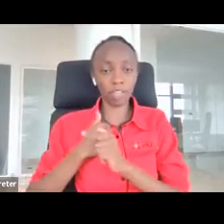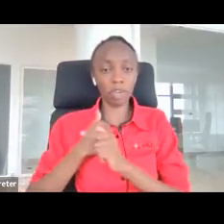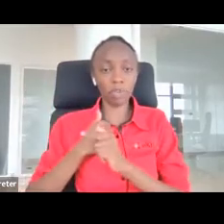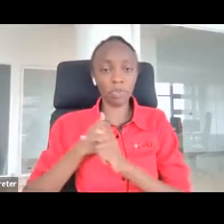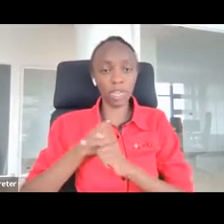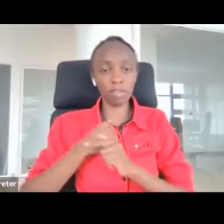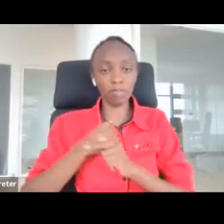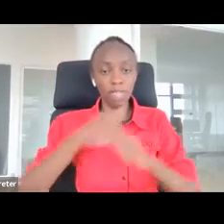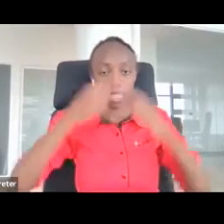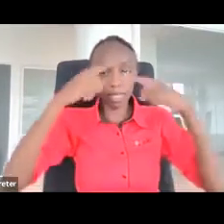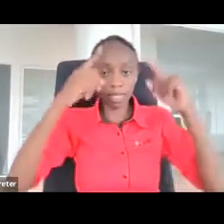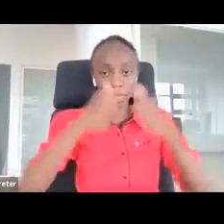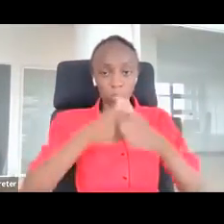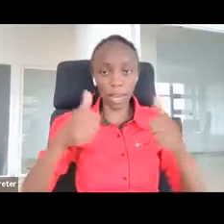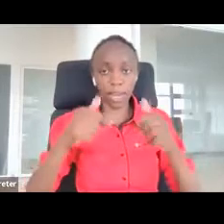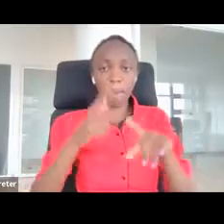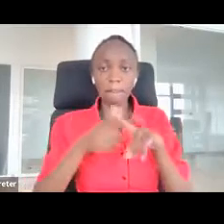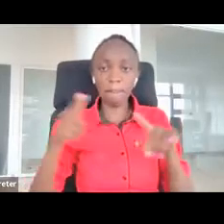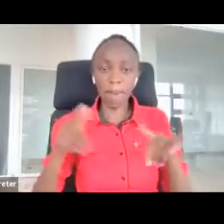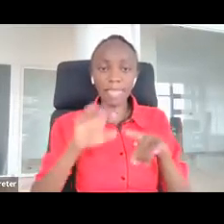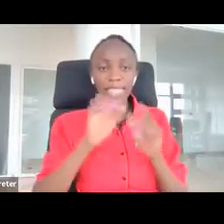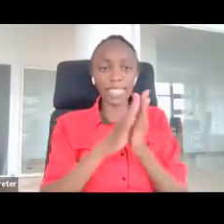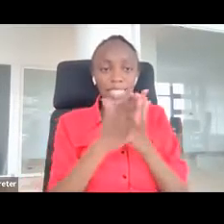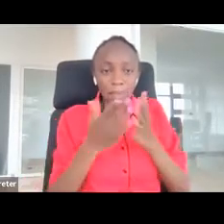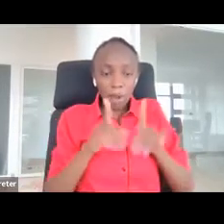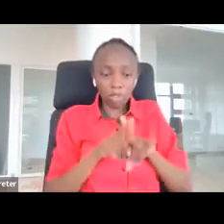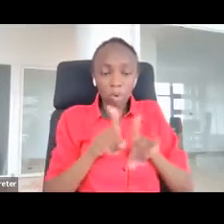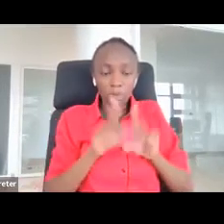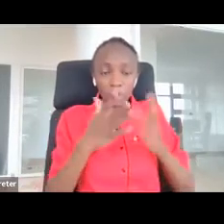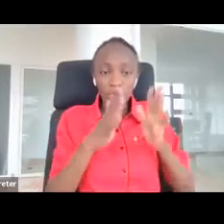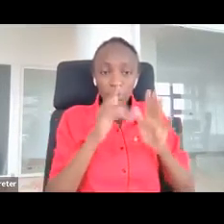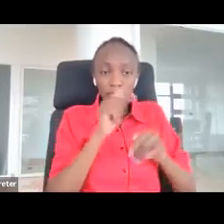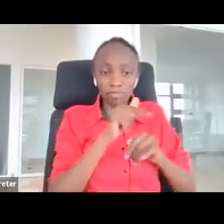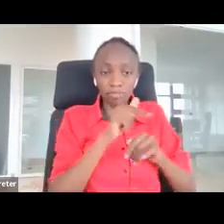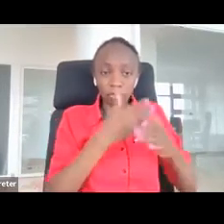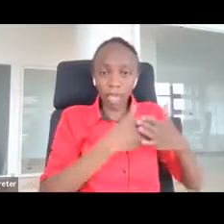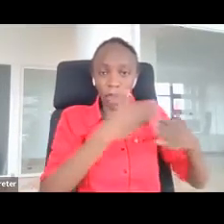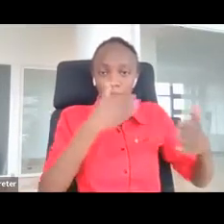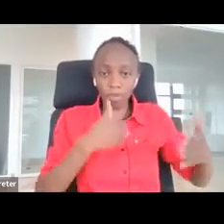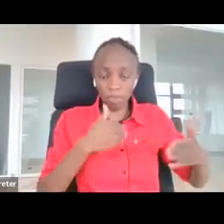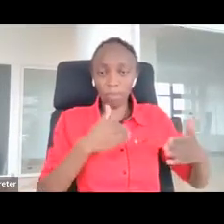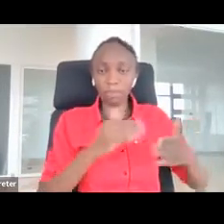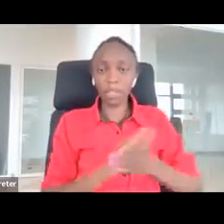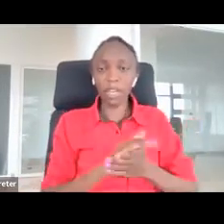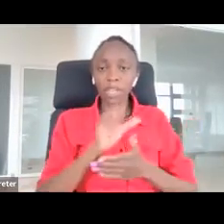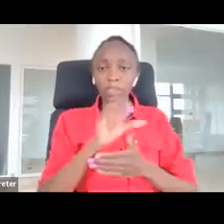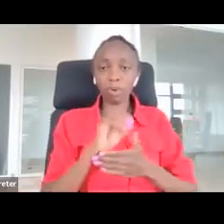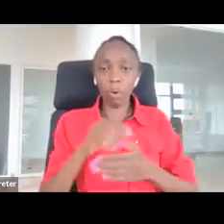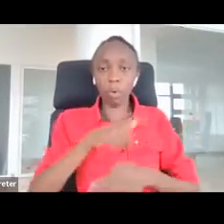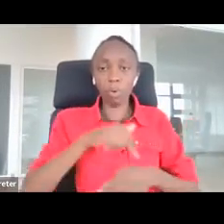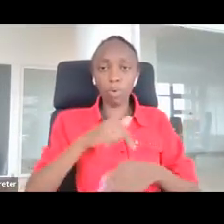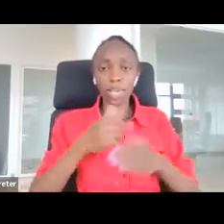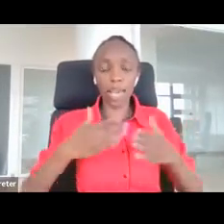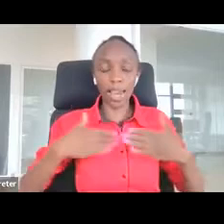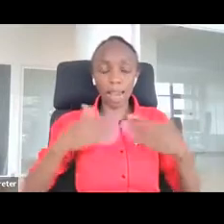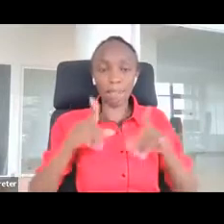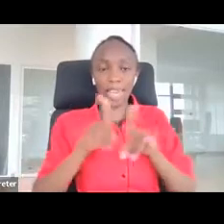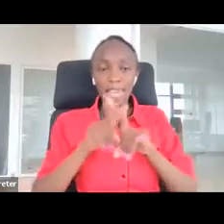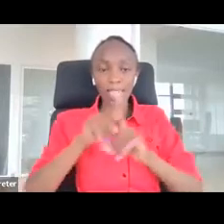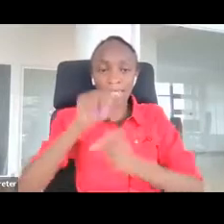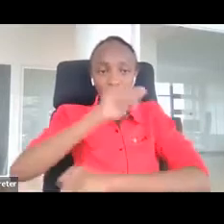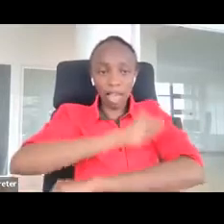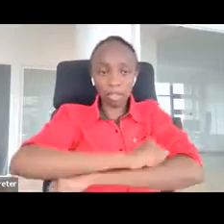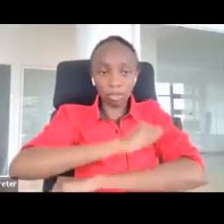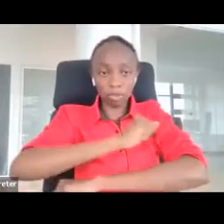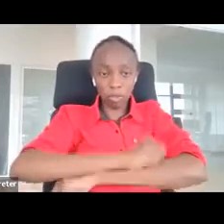Ikitabu has celebrated him even before. So we are very happy in the institution that your partnership is a pillar